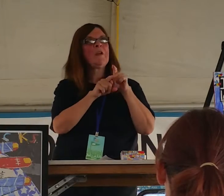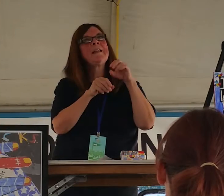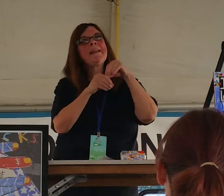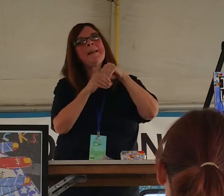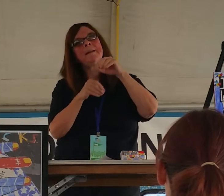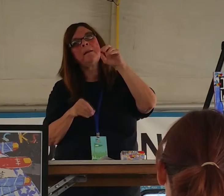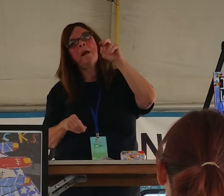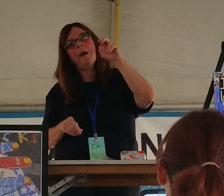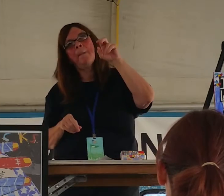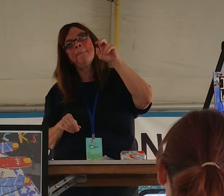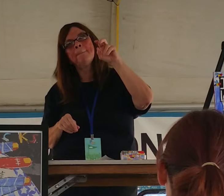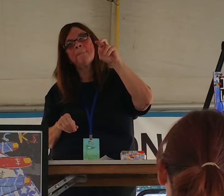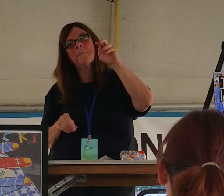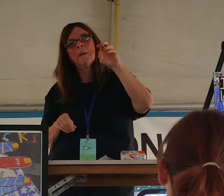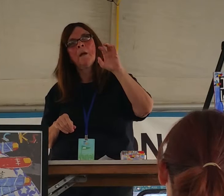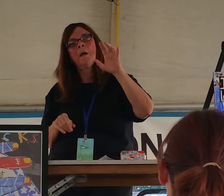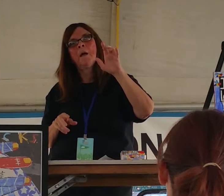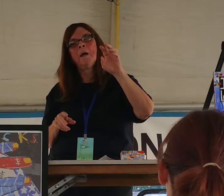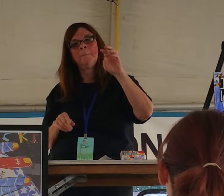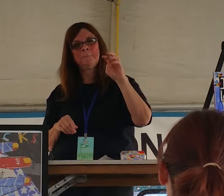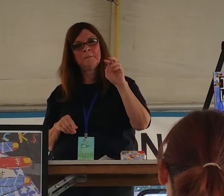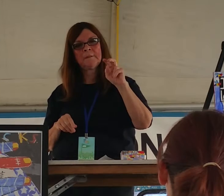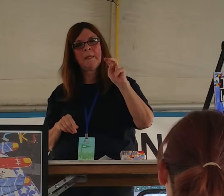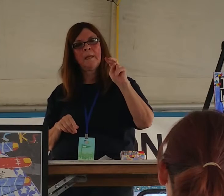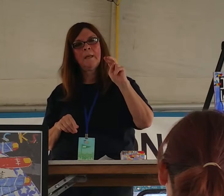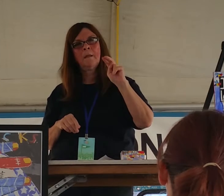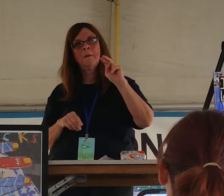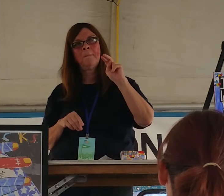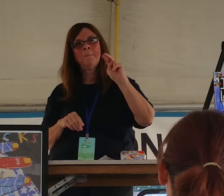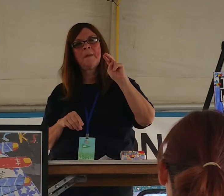He's also part of the KC gallery in Colorado.